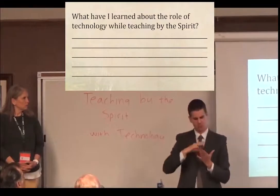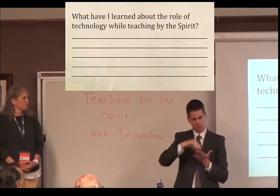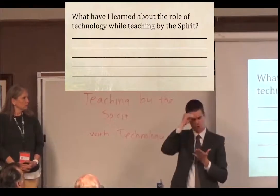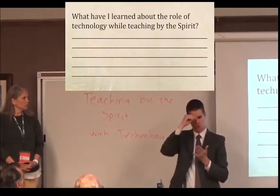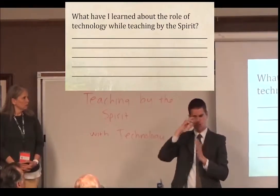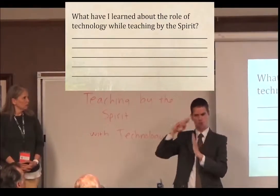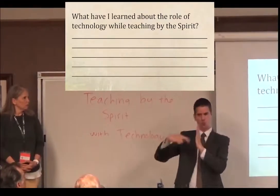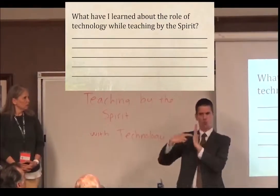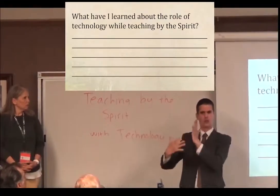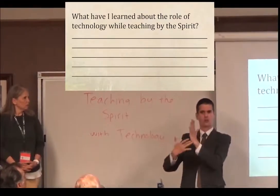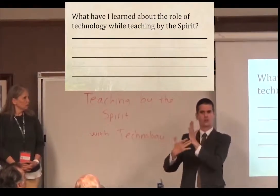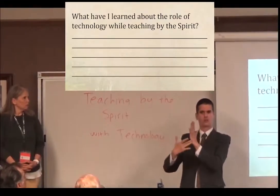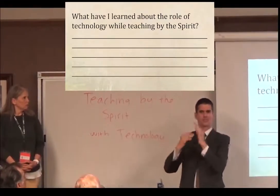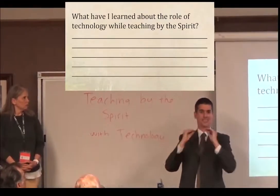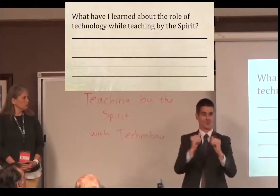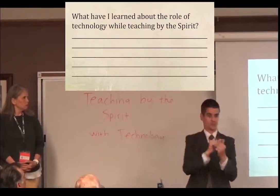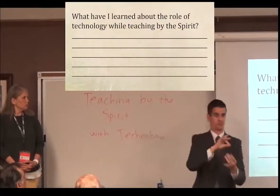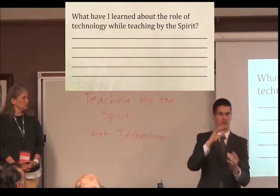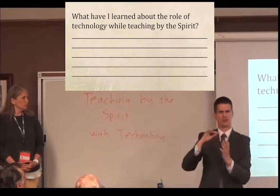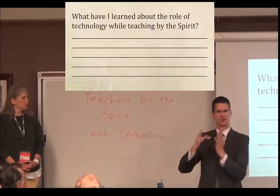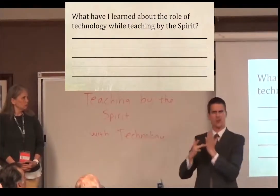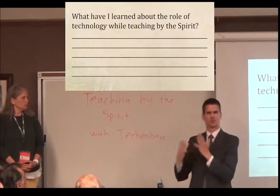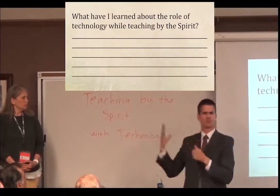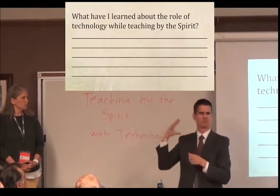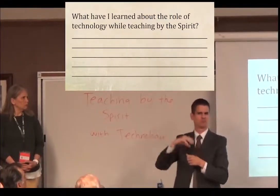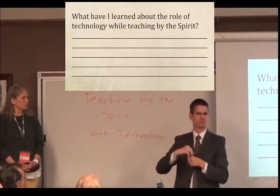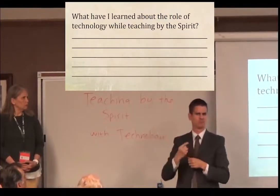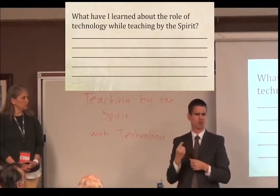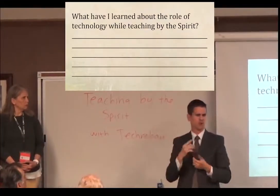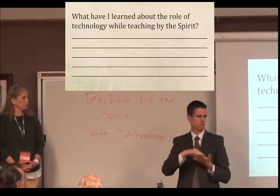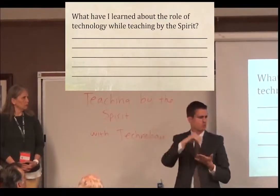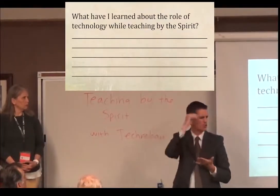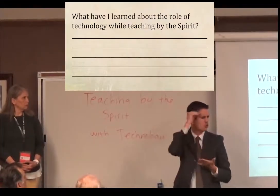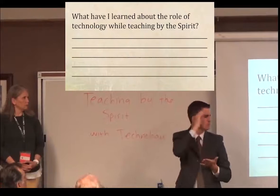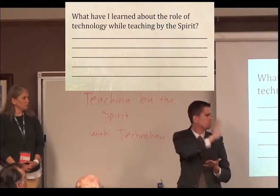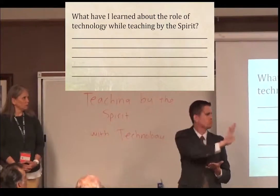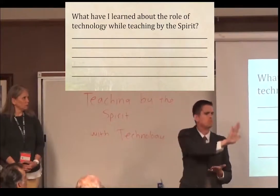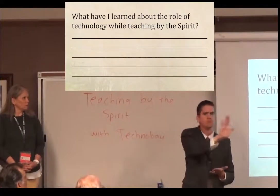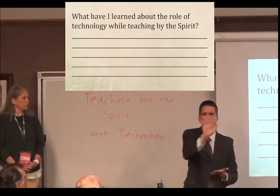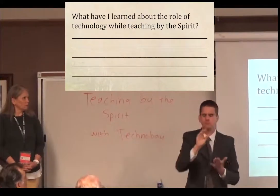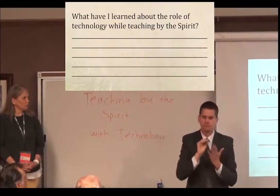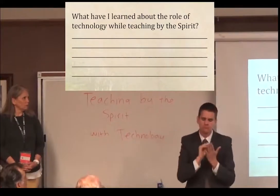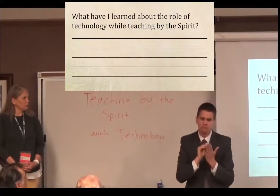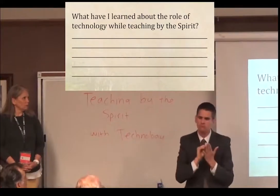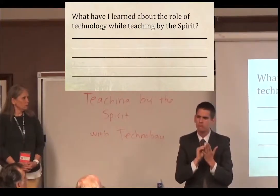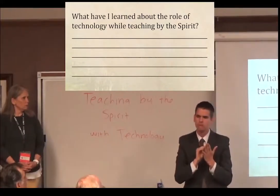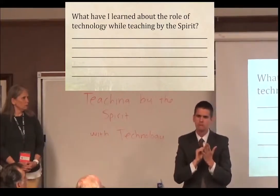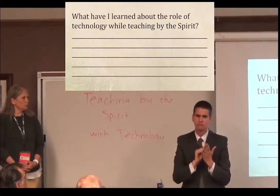technology while teaching the person? When technology is involved, what have you learned today?